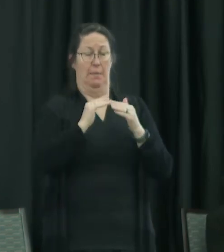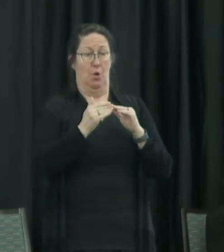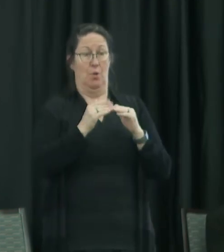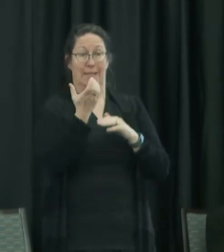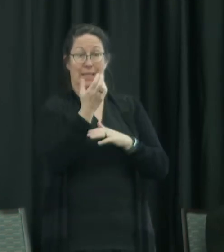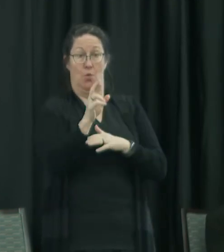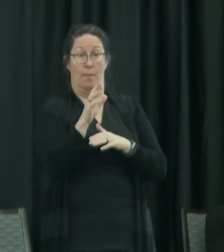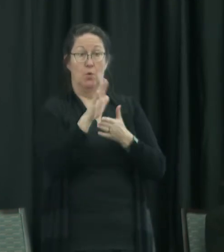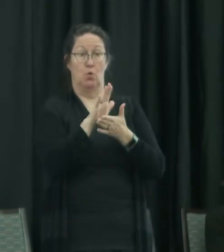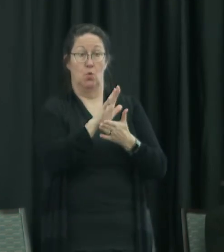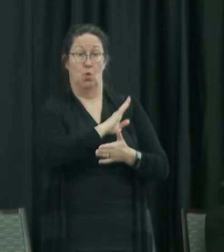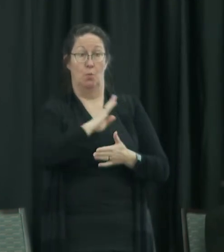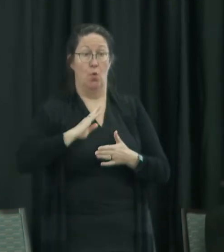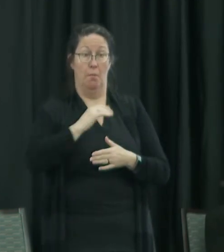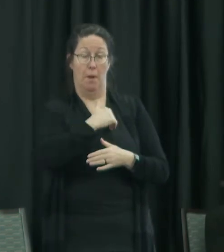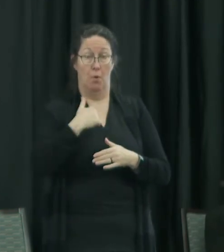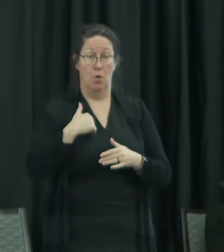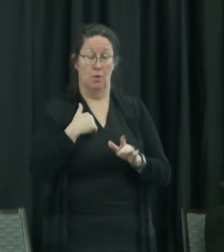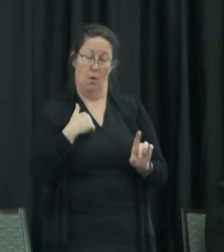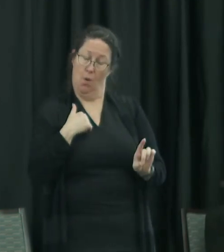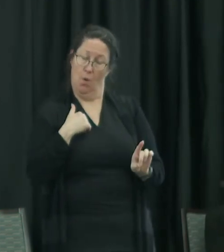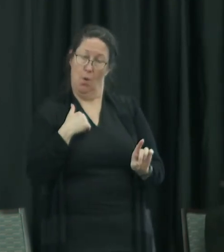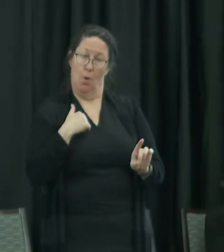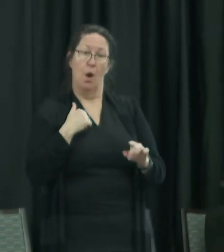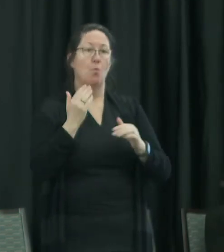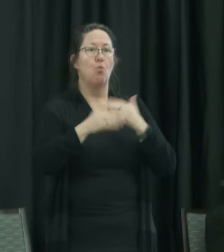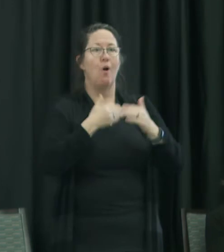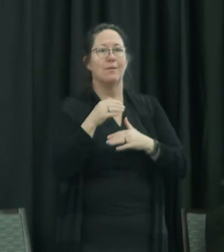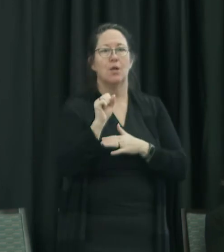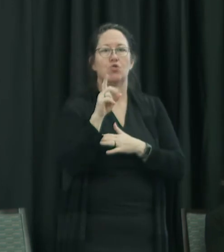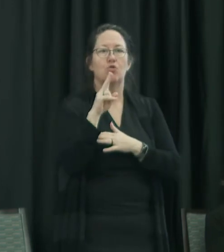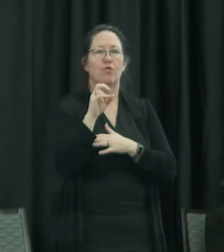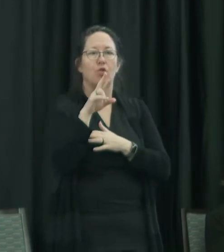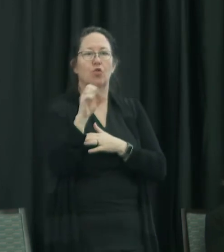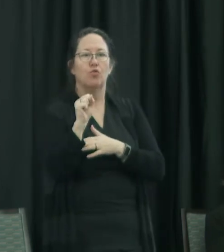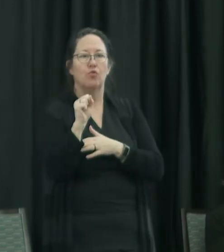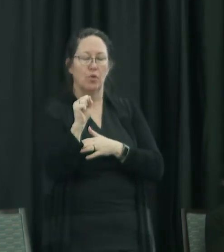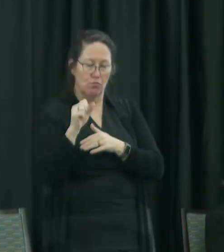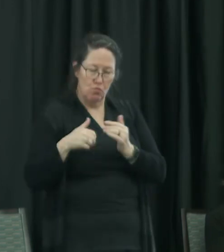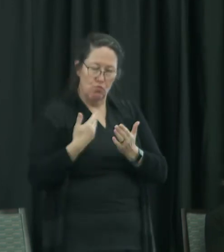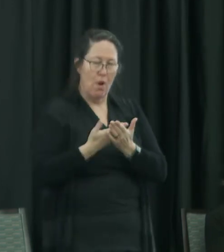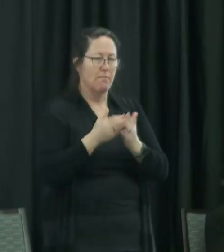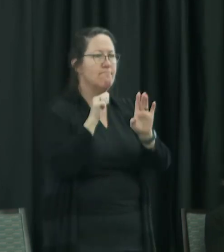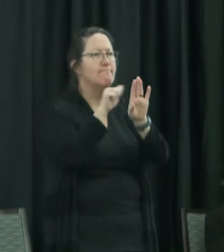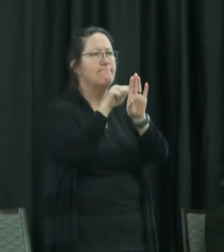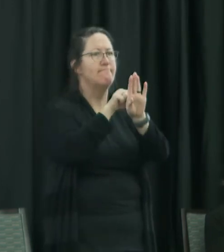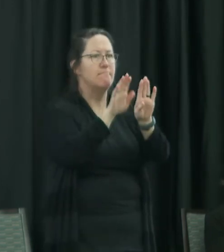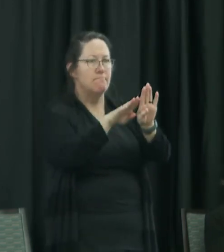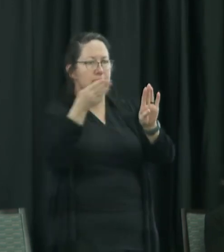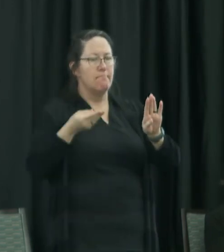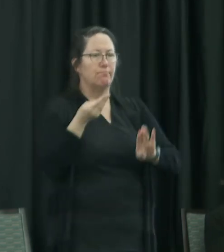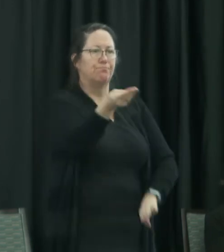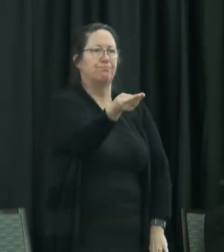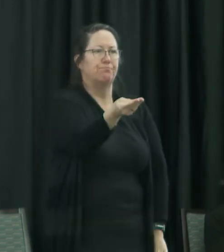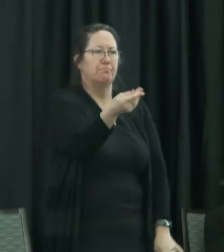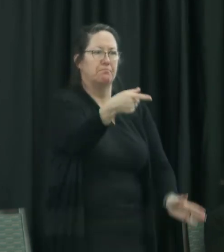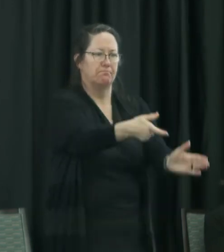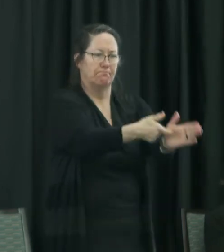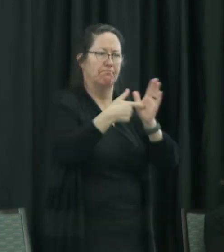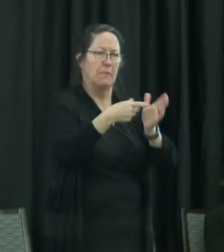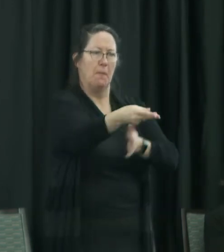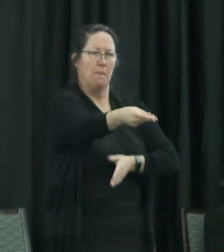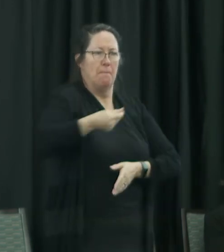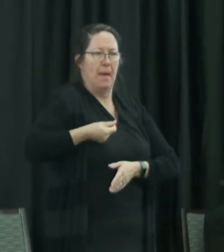Cedar Rapids school board members have been subject to process servers coming to their homes to serve them with documents demanding that they